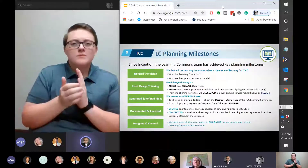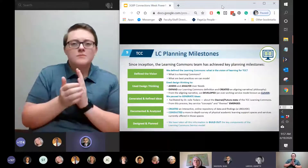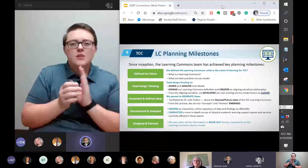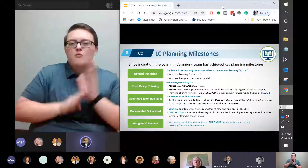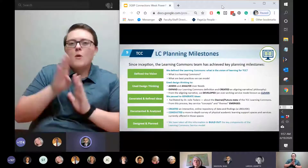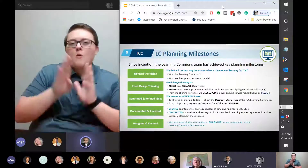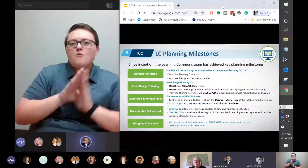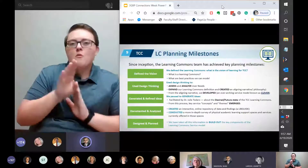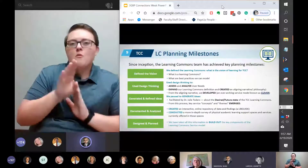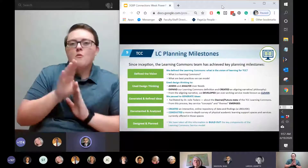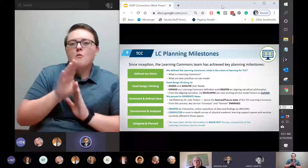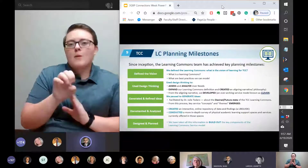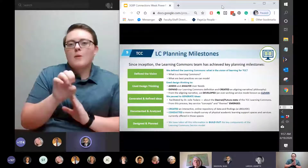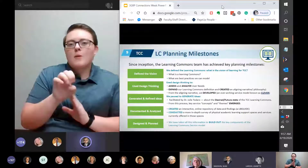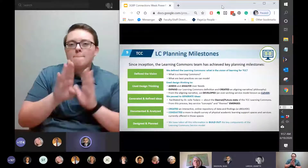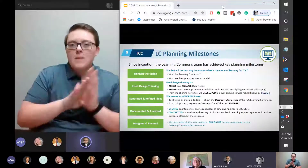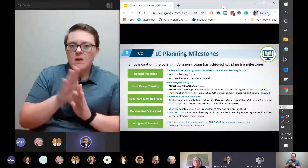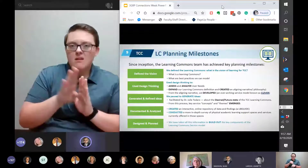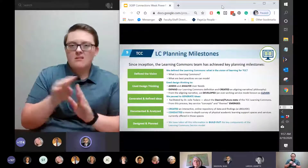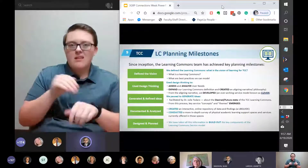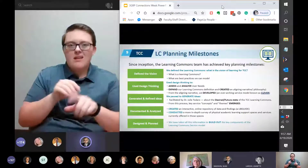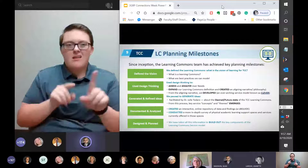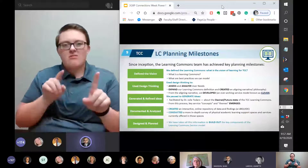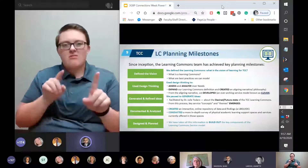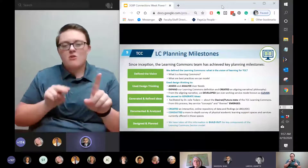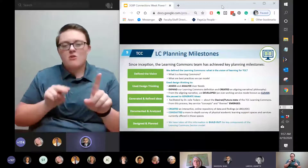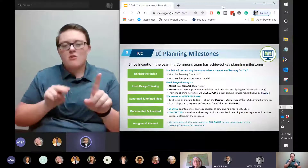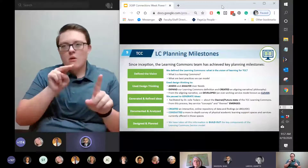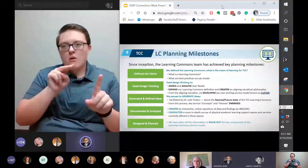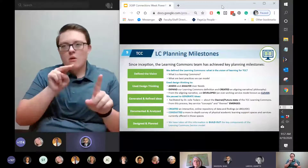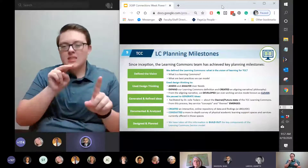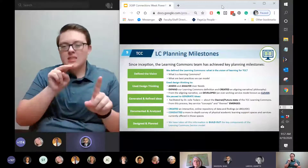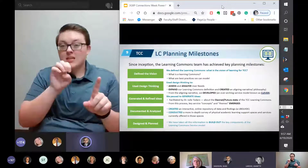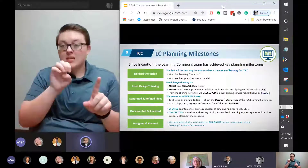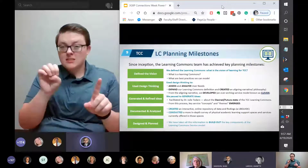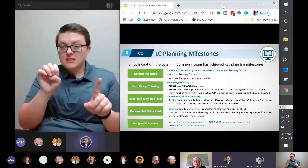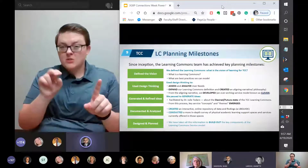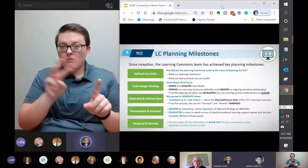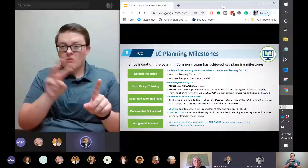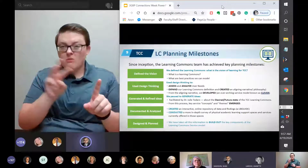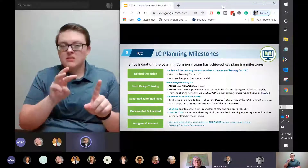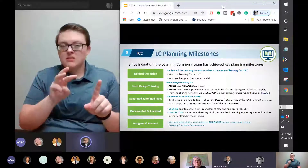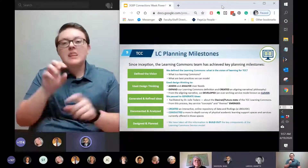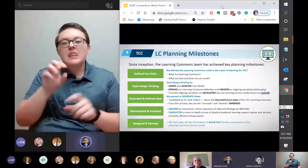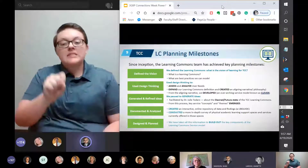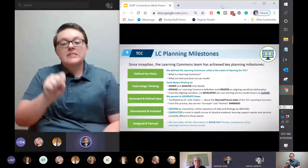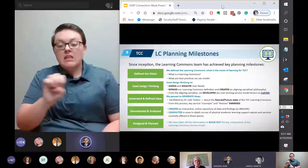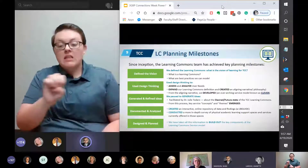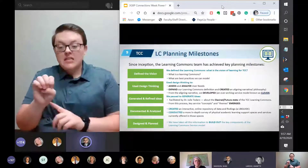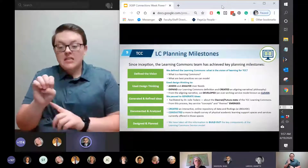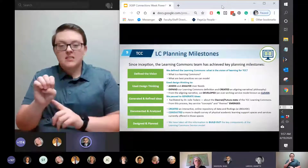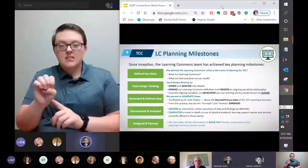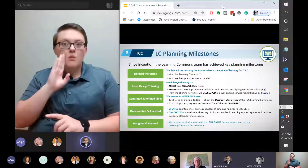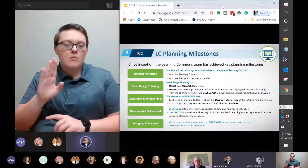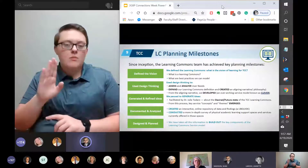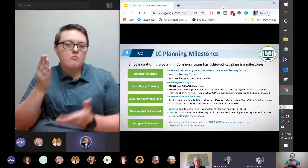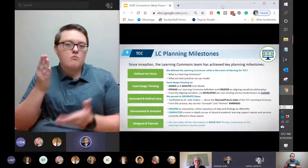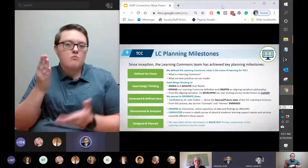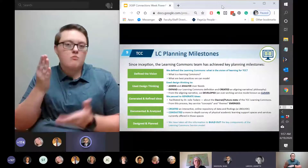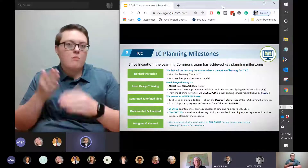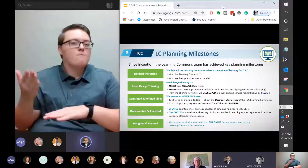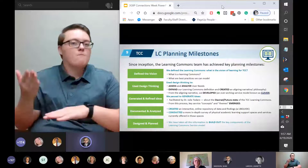development piece at the Northwest campus, and then at Southeast it probably be a very comprehensive renovation project with